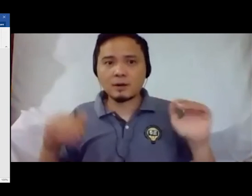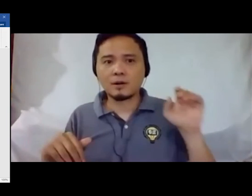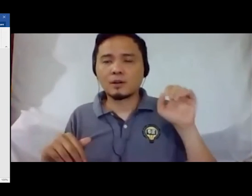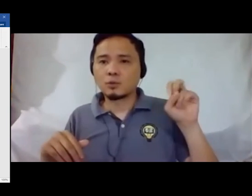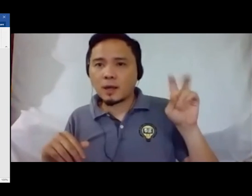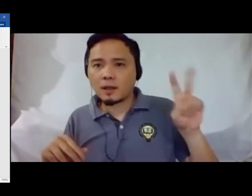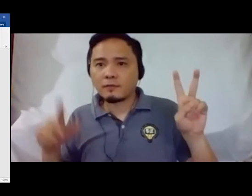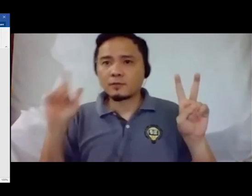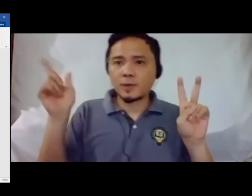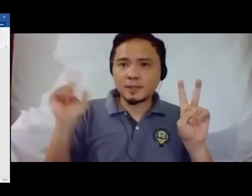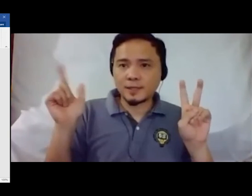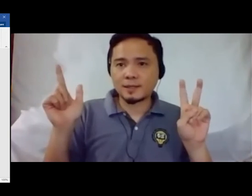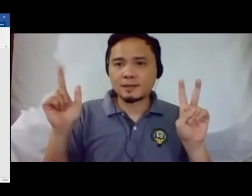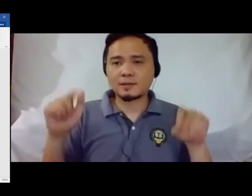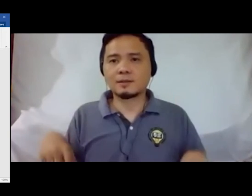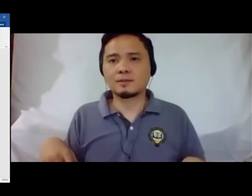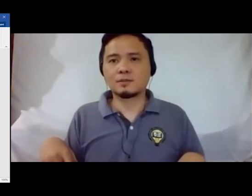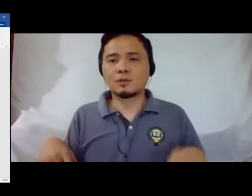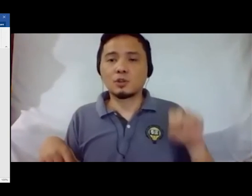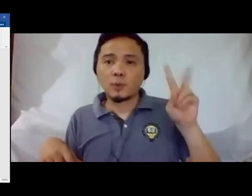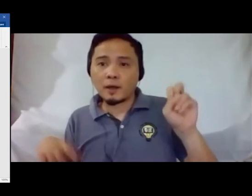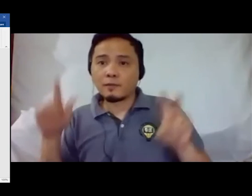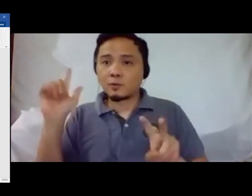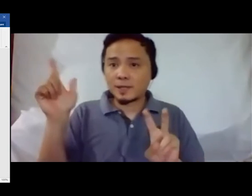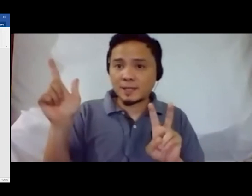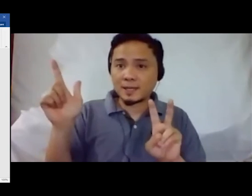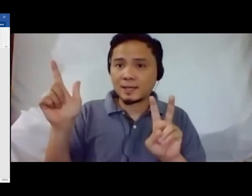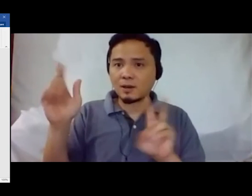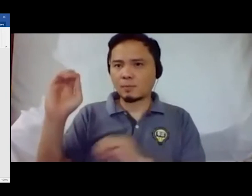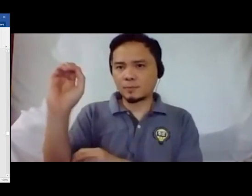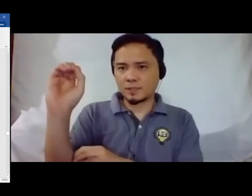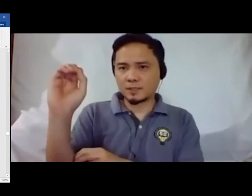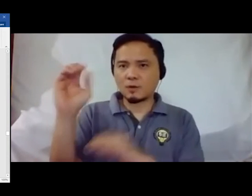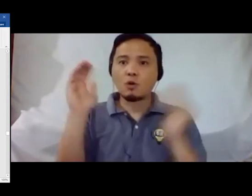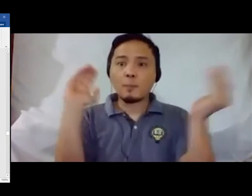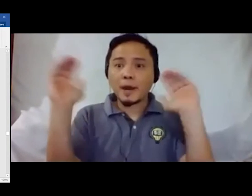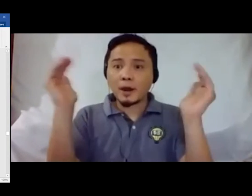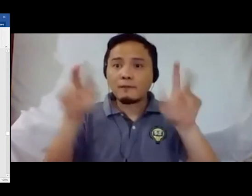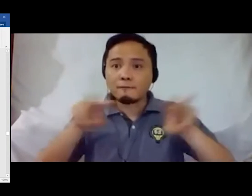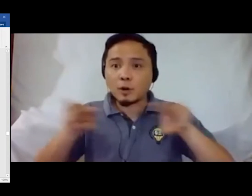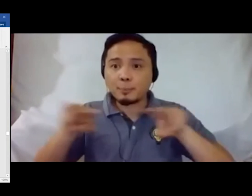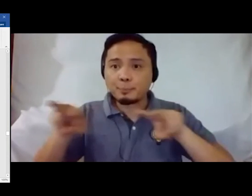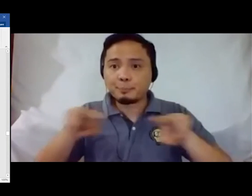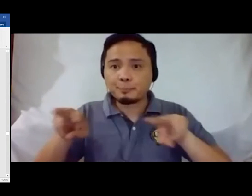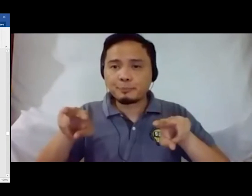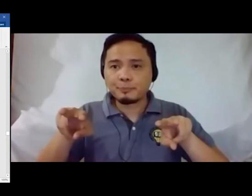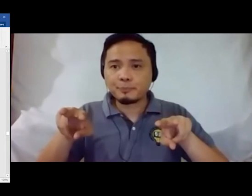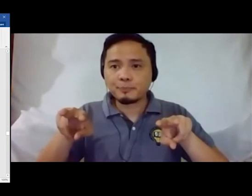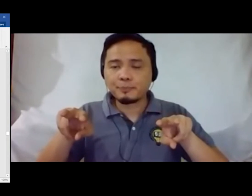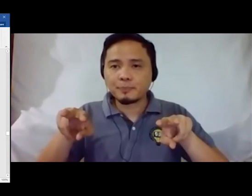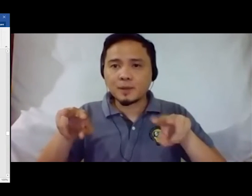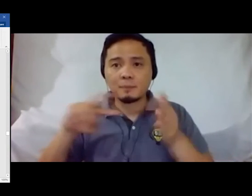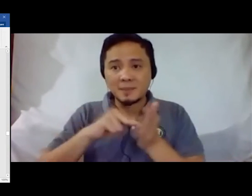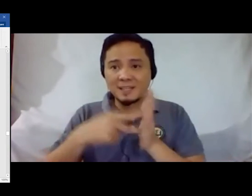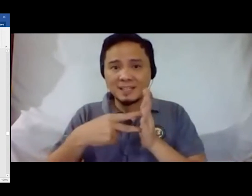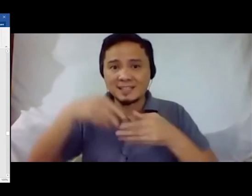Twelve, 20 is the object, and then compare is the verb. So there's no embedded